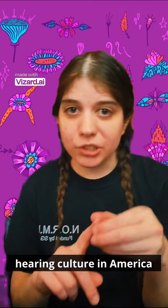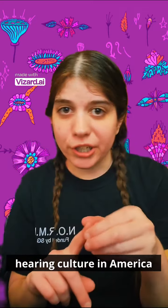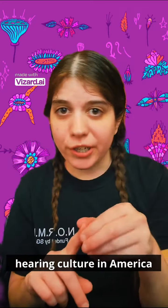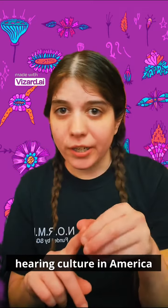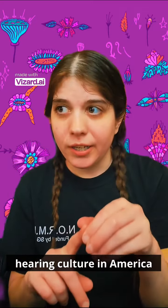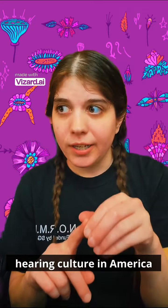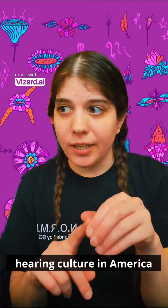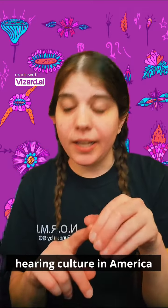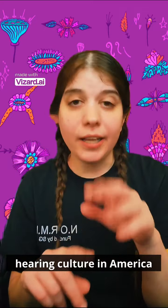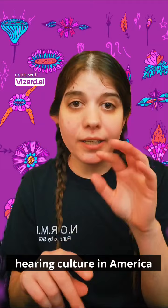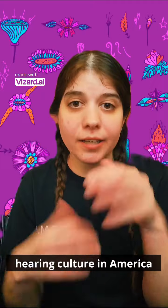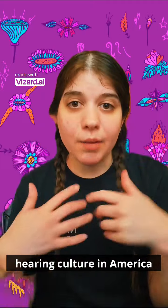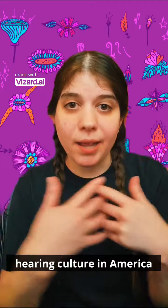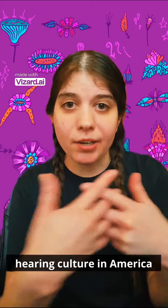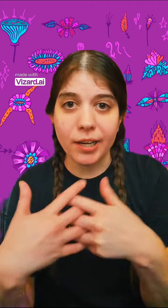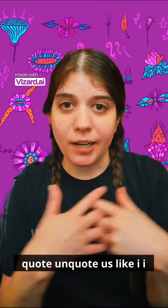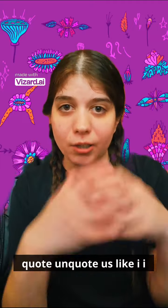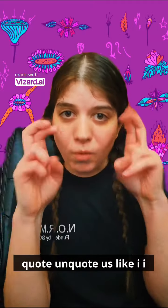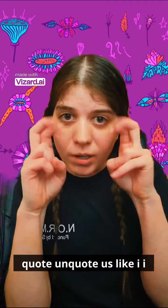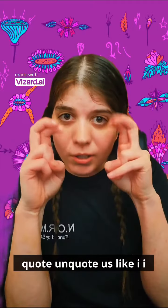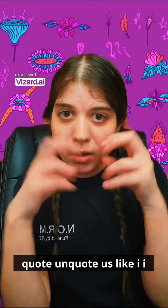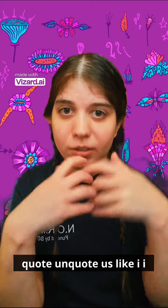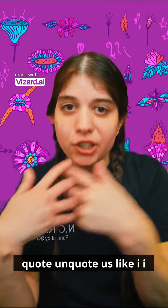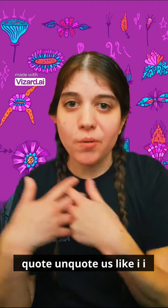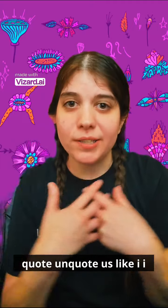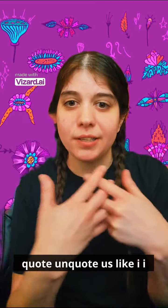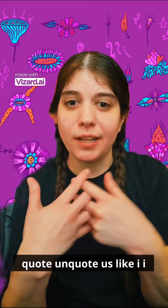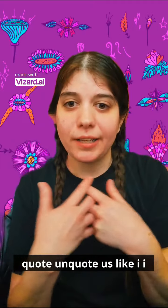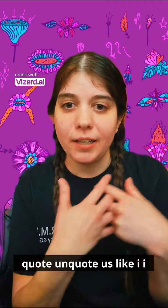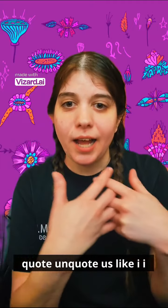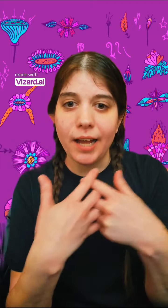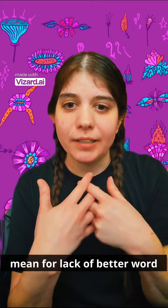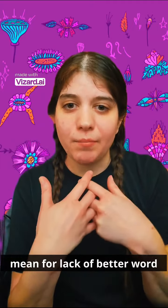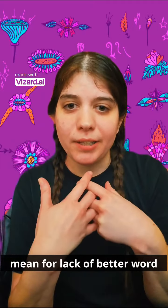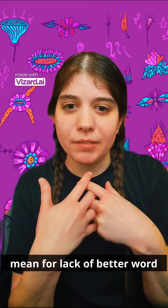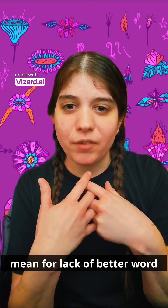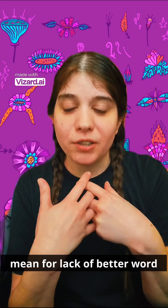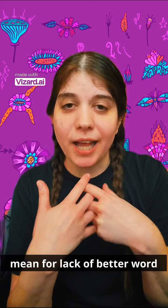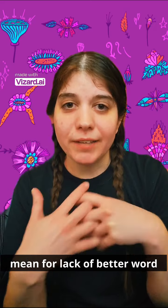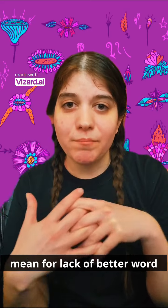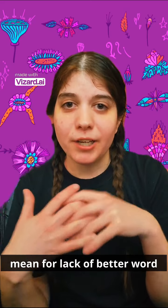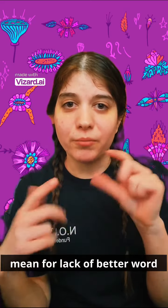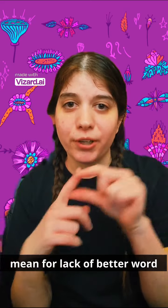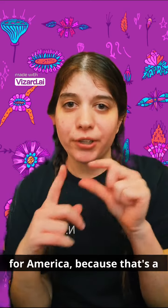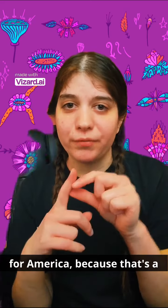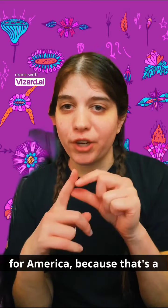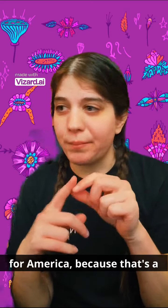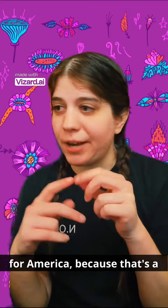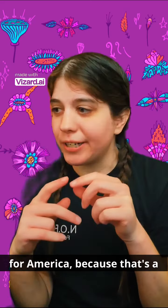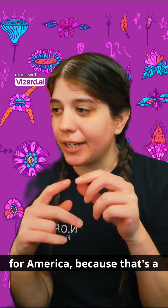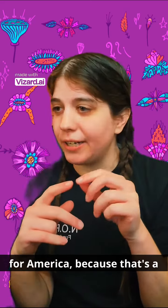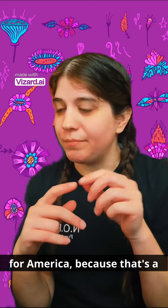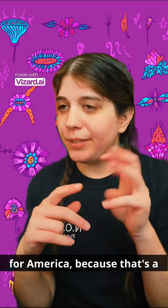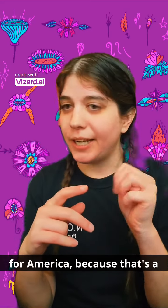culture in America, quote unquote, US, like, I mean, for lack of better word for America, because